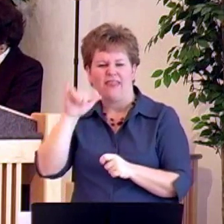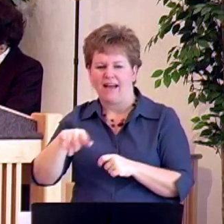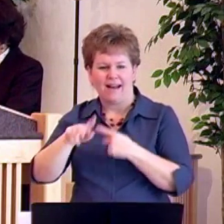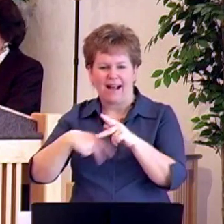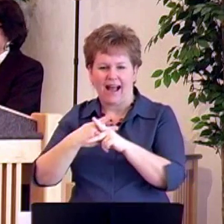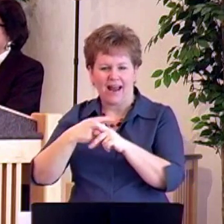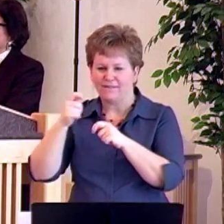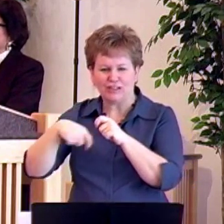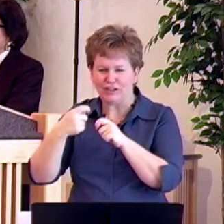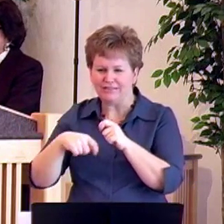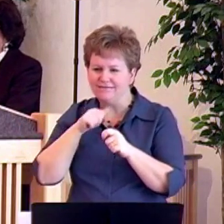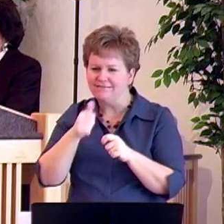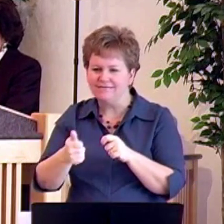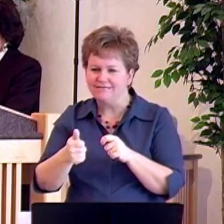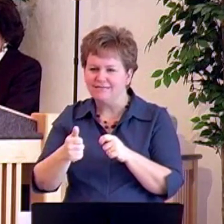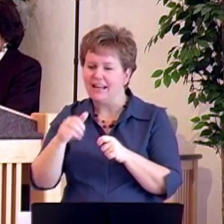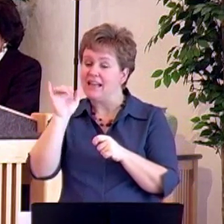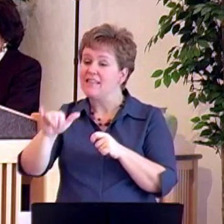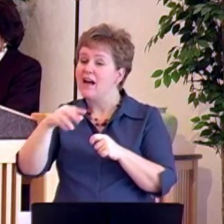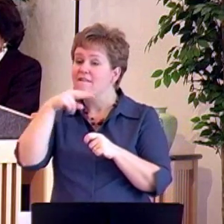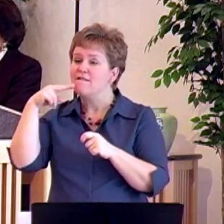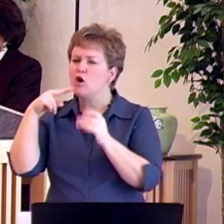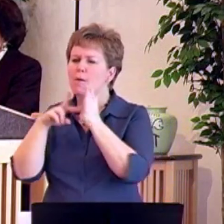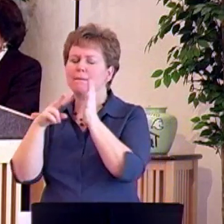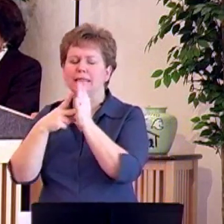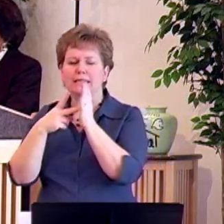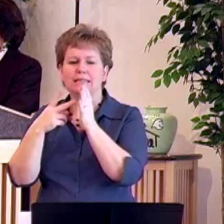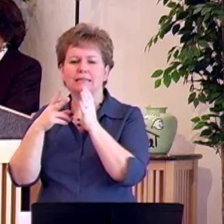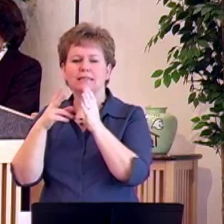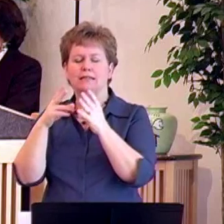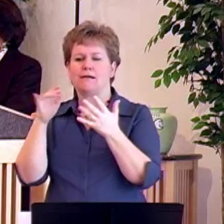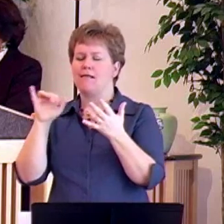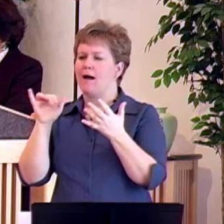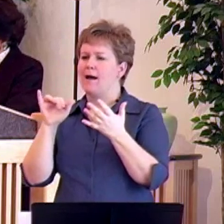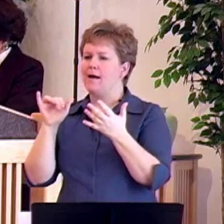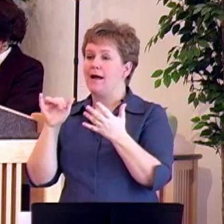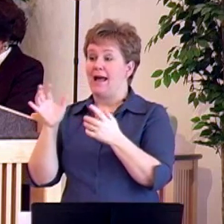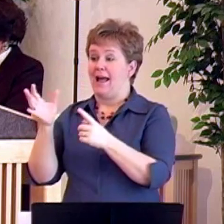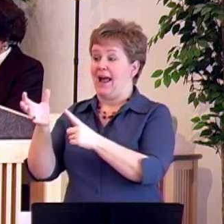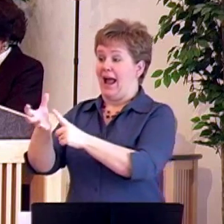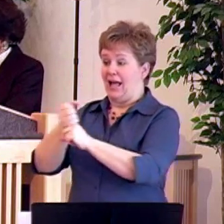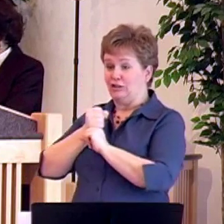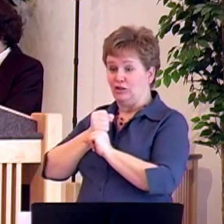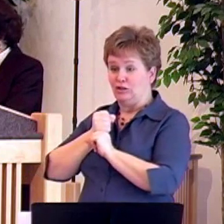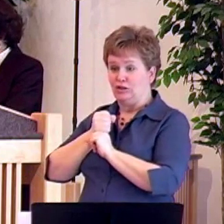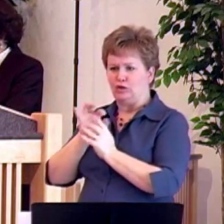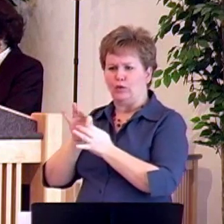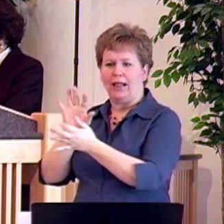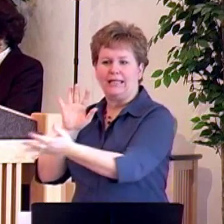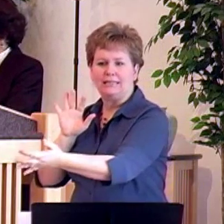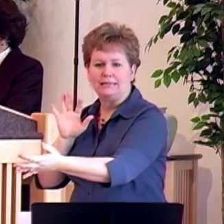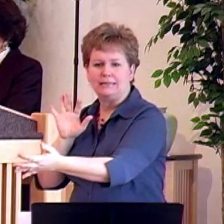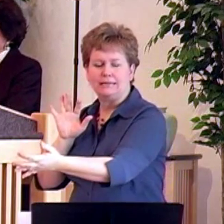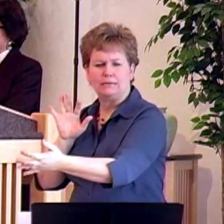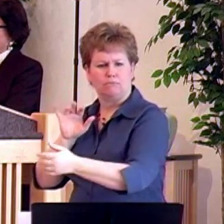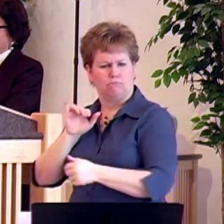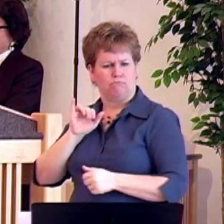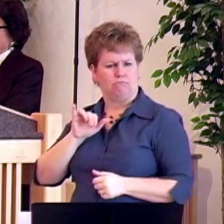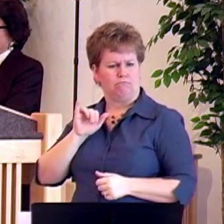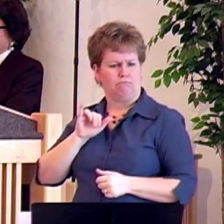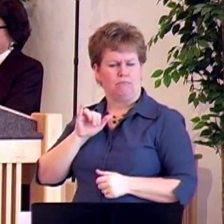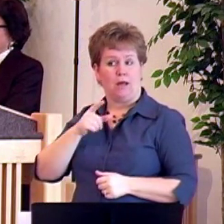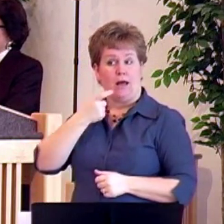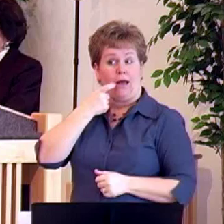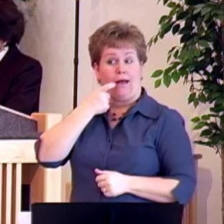it. No, this verb means more like catch and release. A fish on a